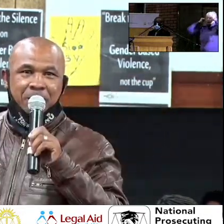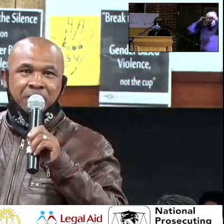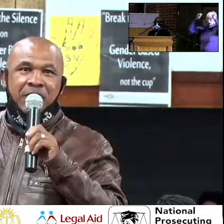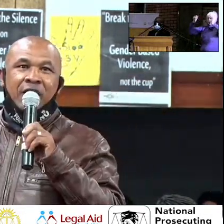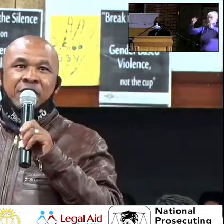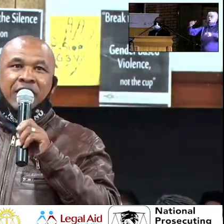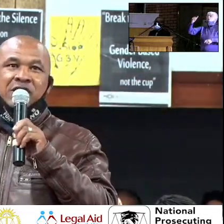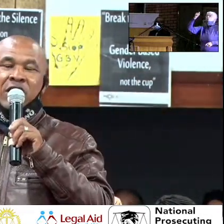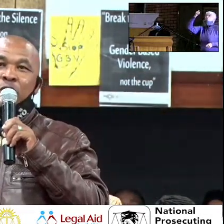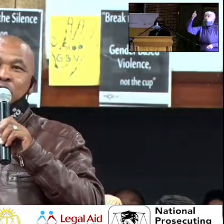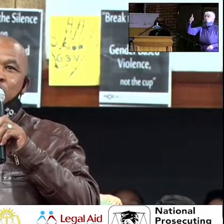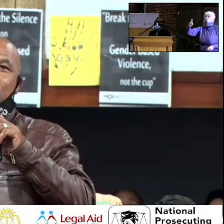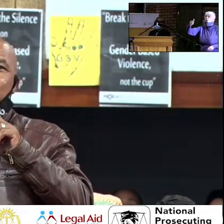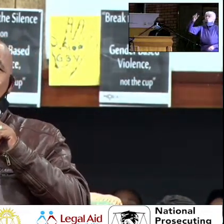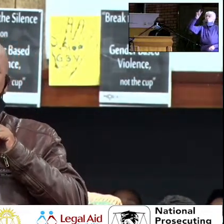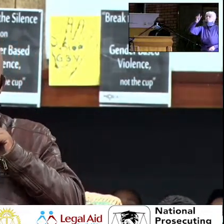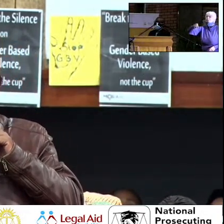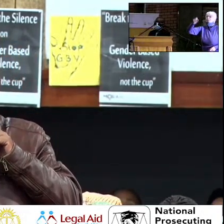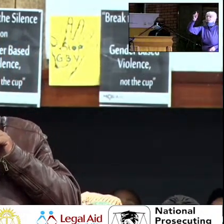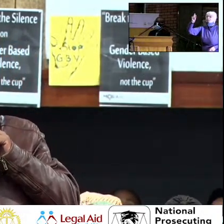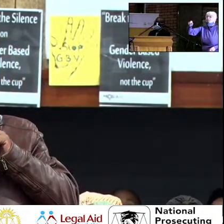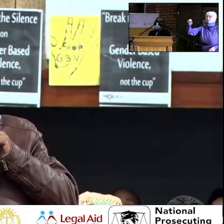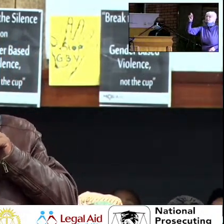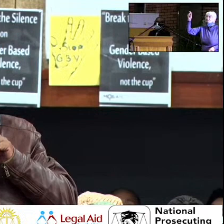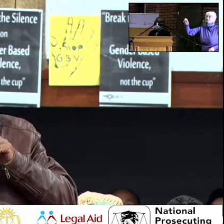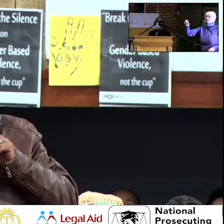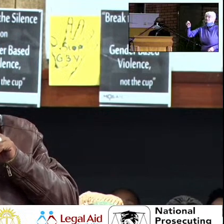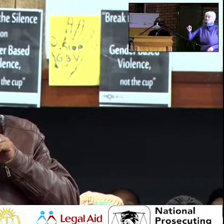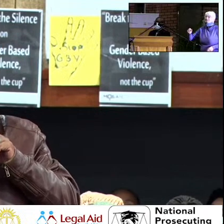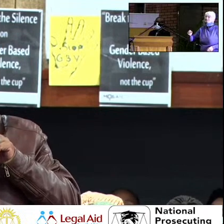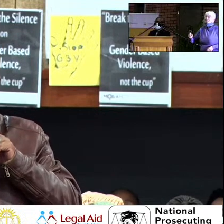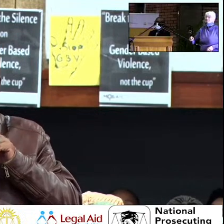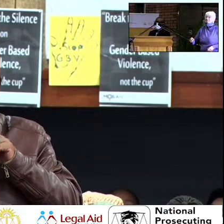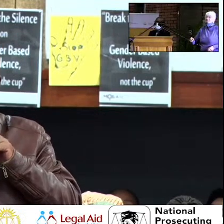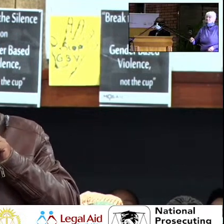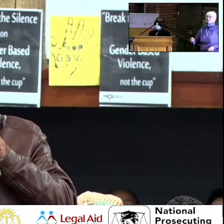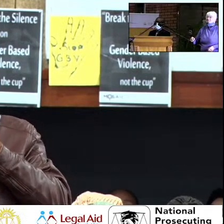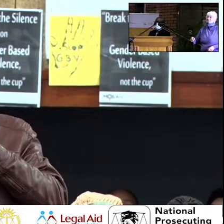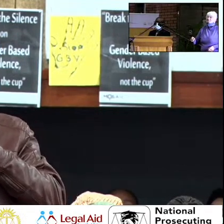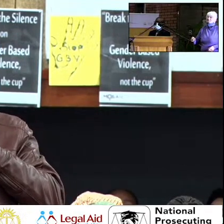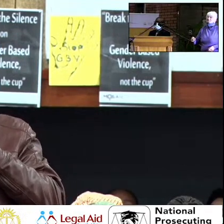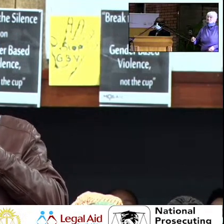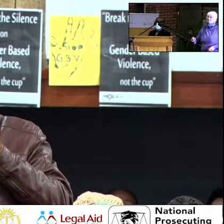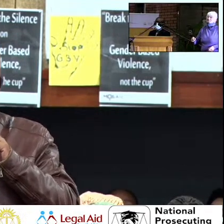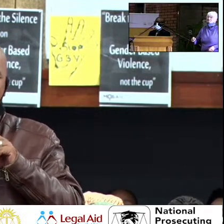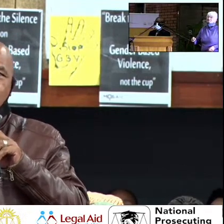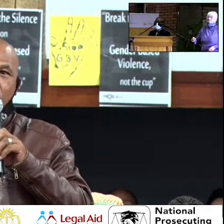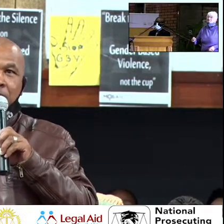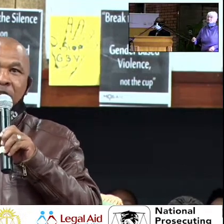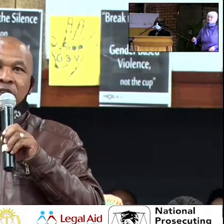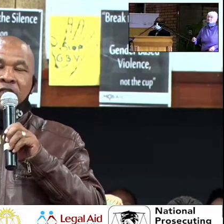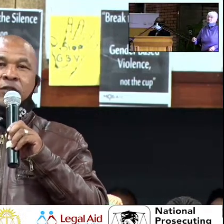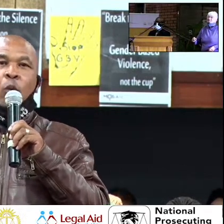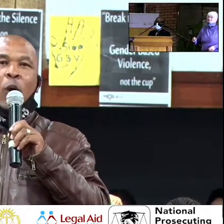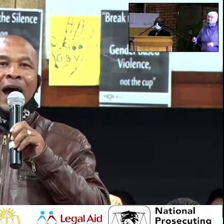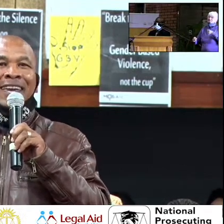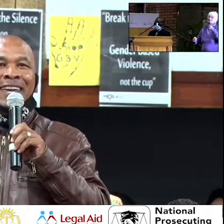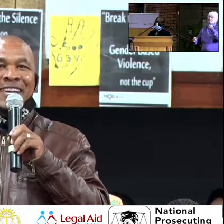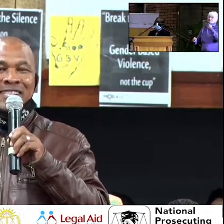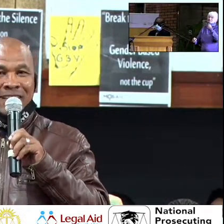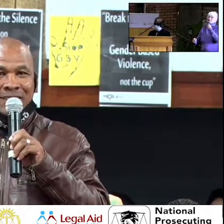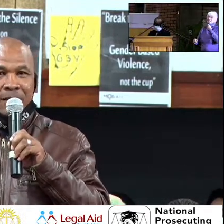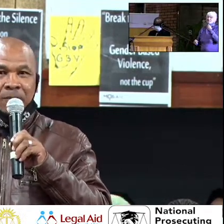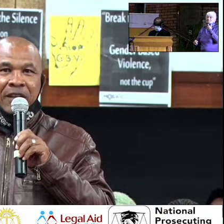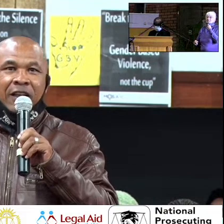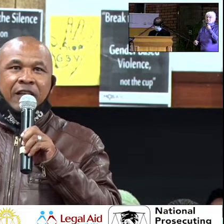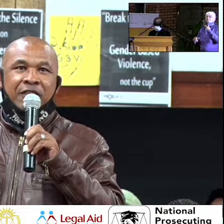Station. This goes to the general sitting there. I want to know that why